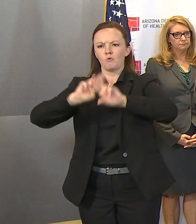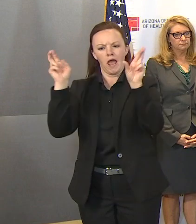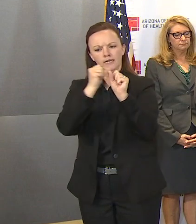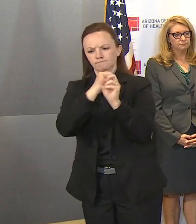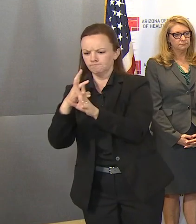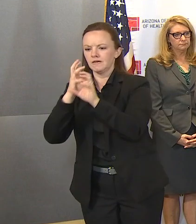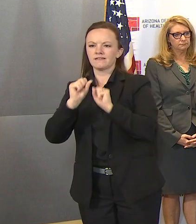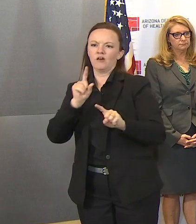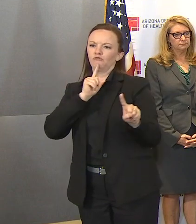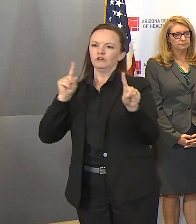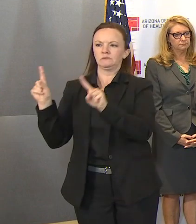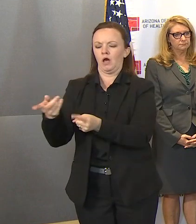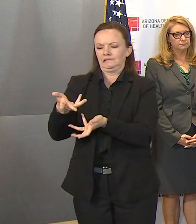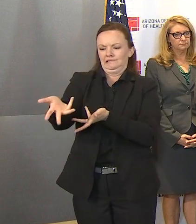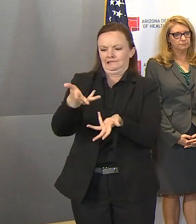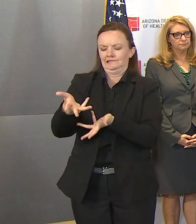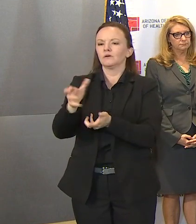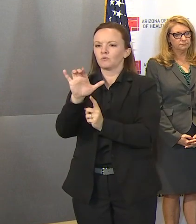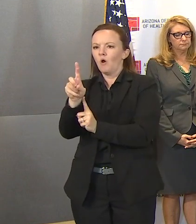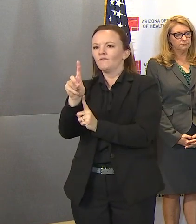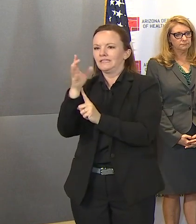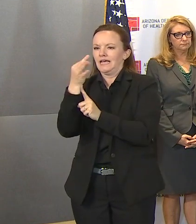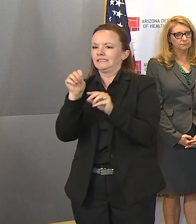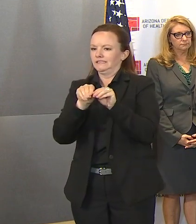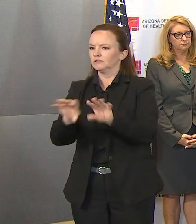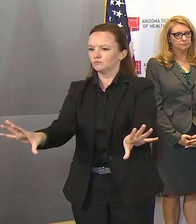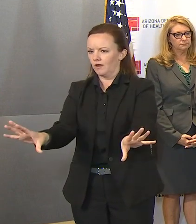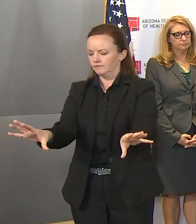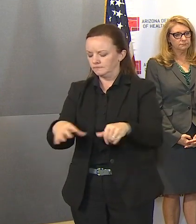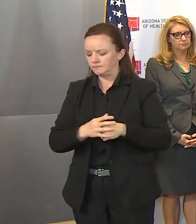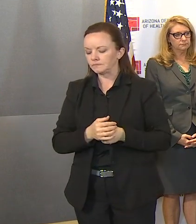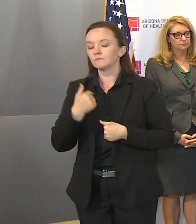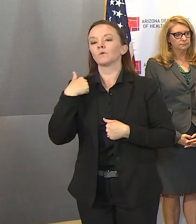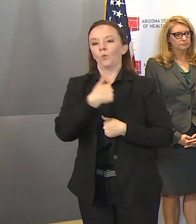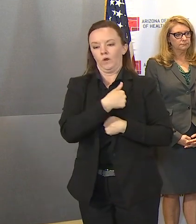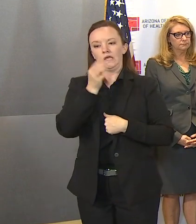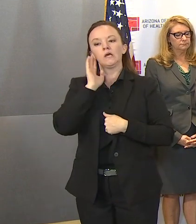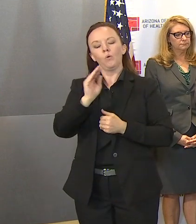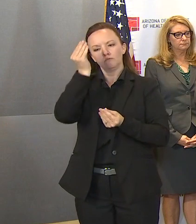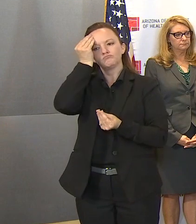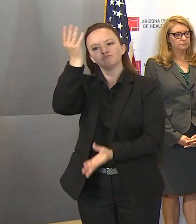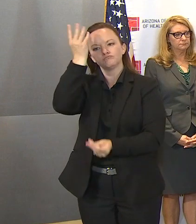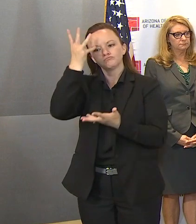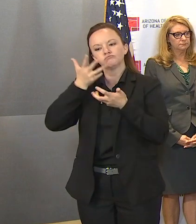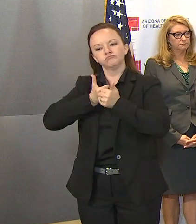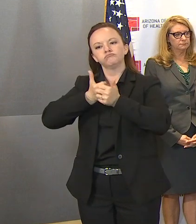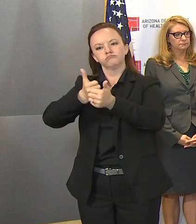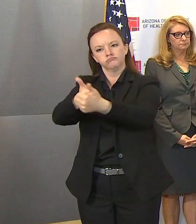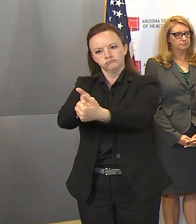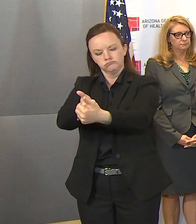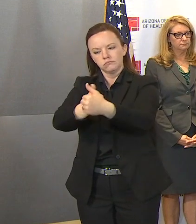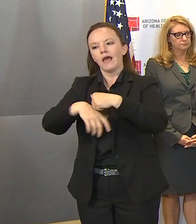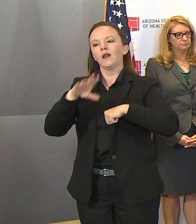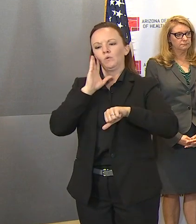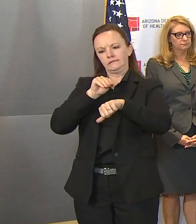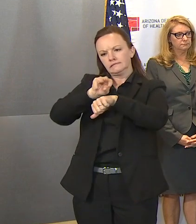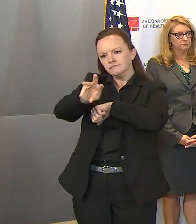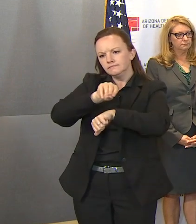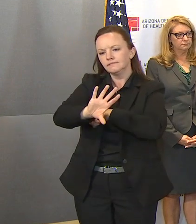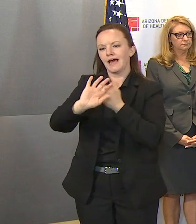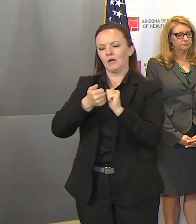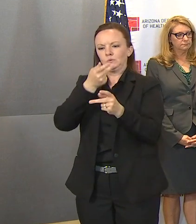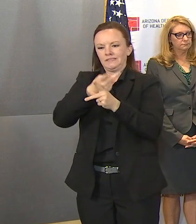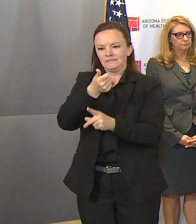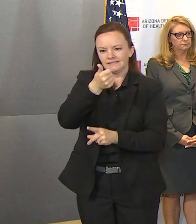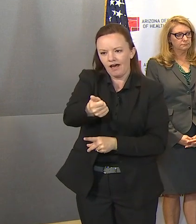of COVID-19 in Arizona. We will continue to provide the public with the most up-to-date information and advice on how to keep yourself and your